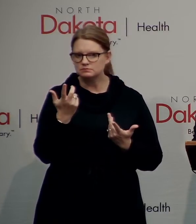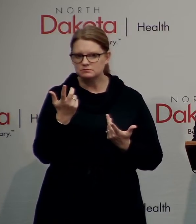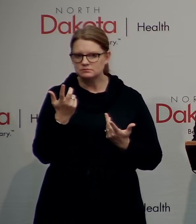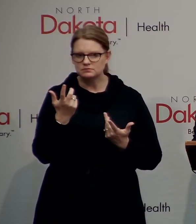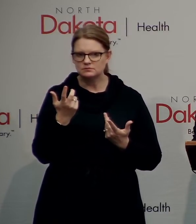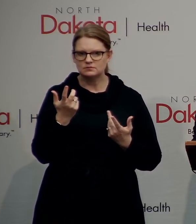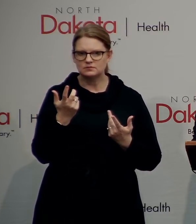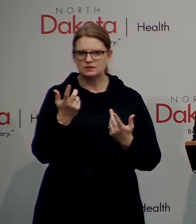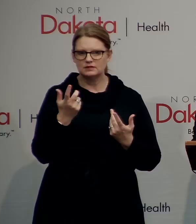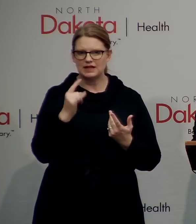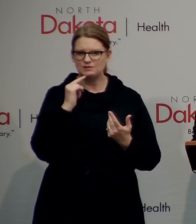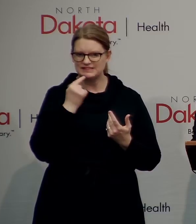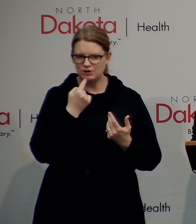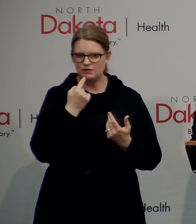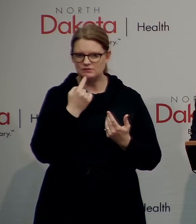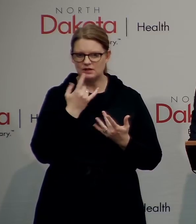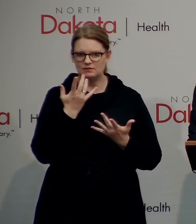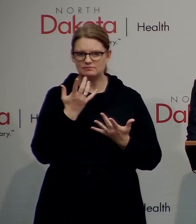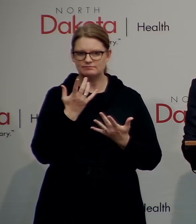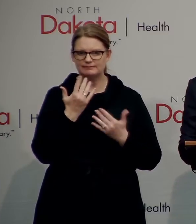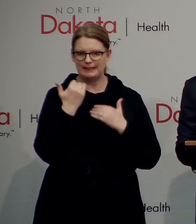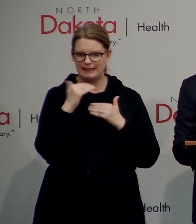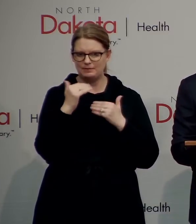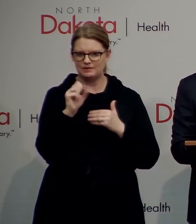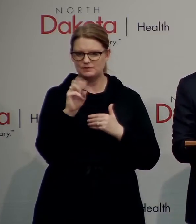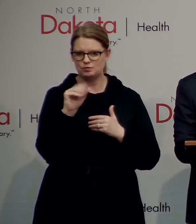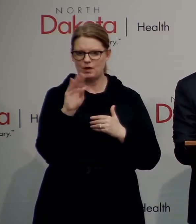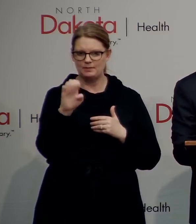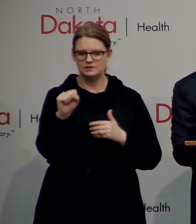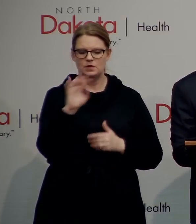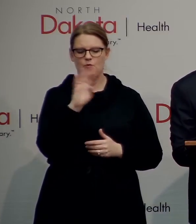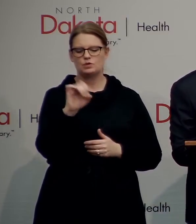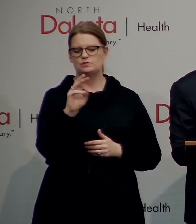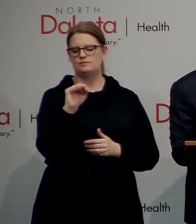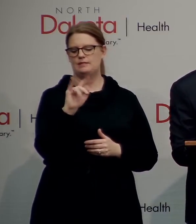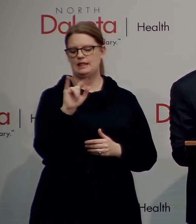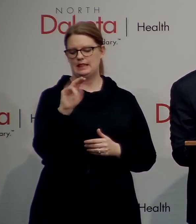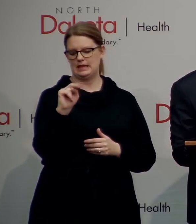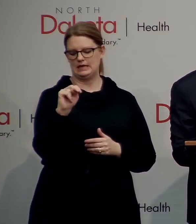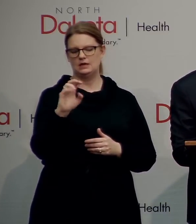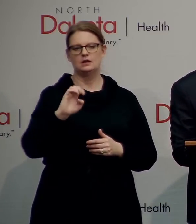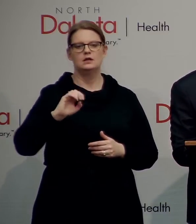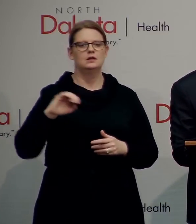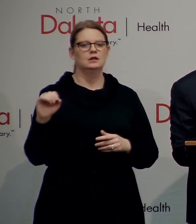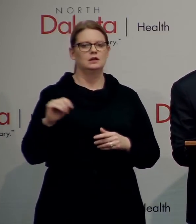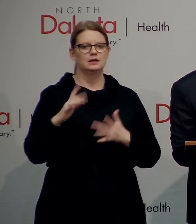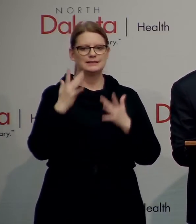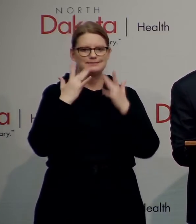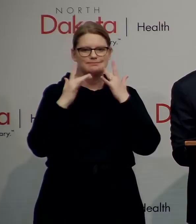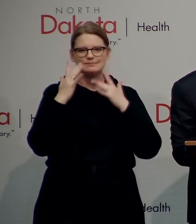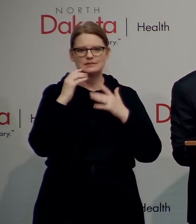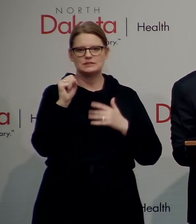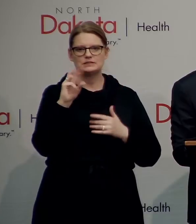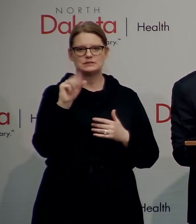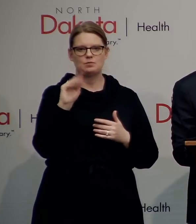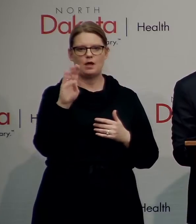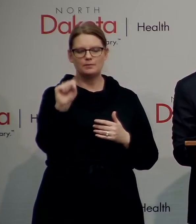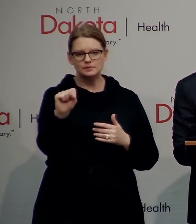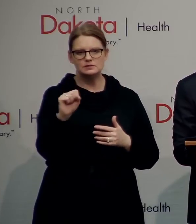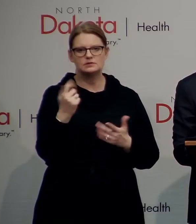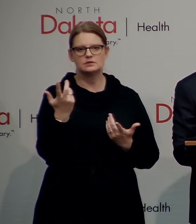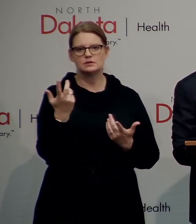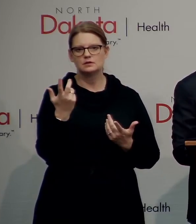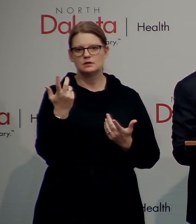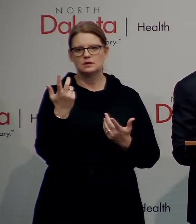and how serious it is? Question for Mylynn was mentioned a shortage of swabs,